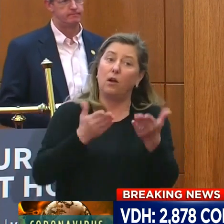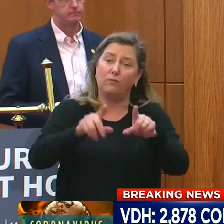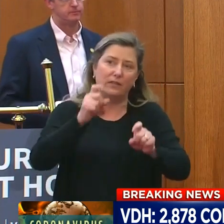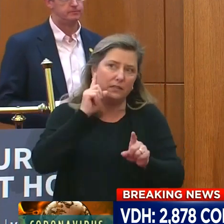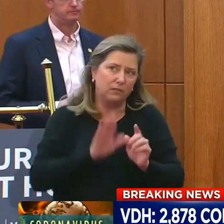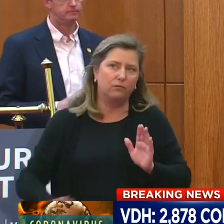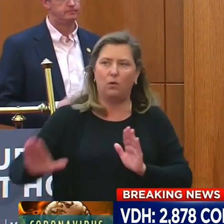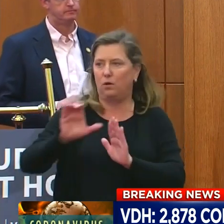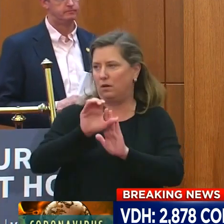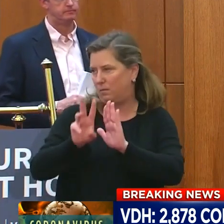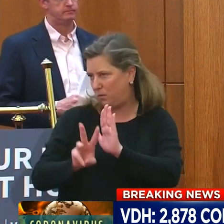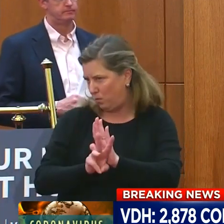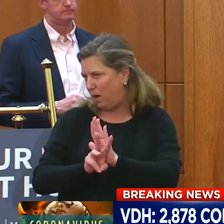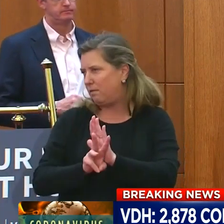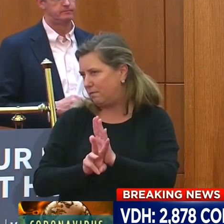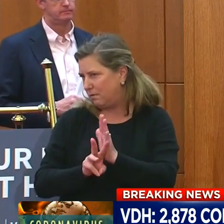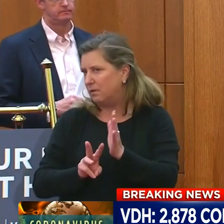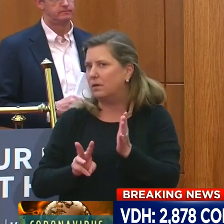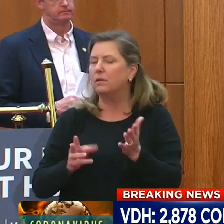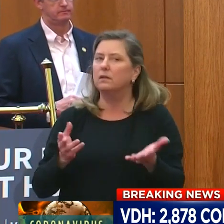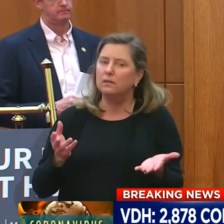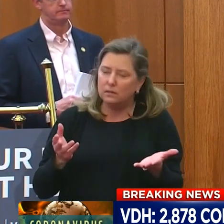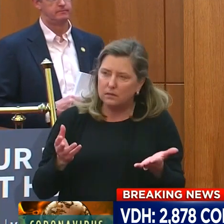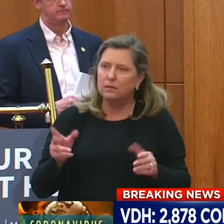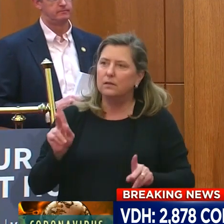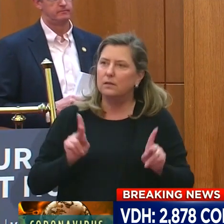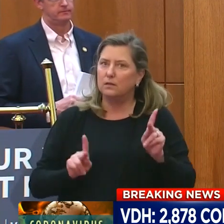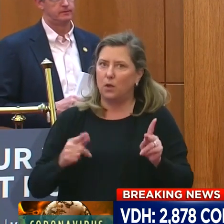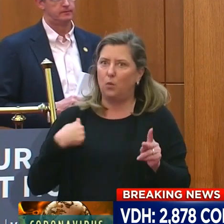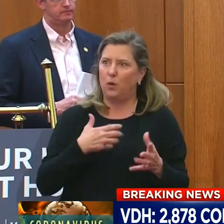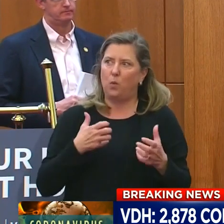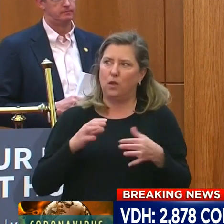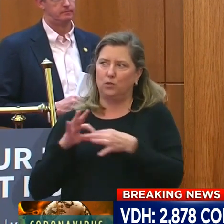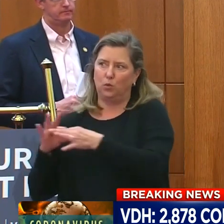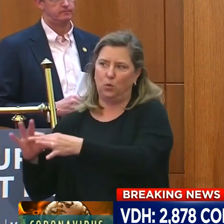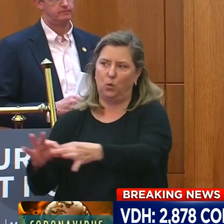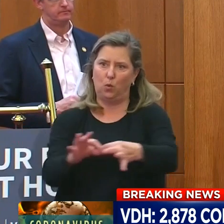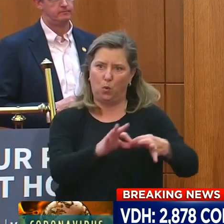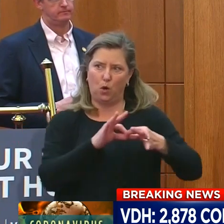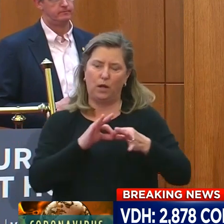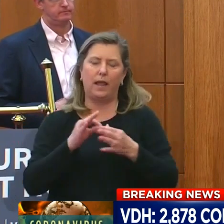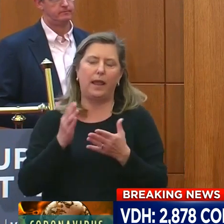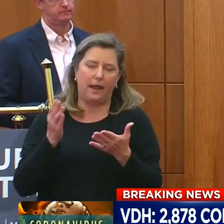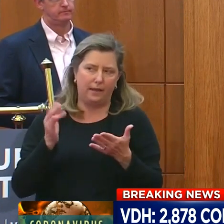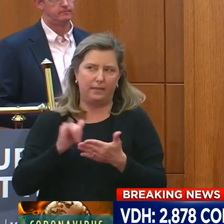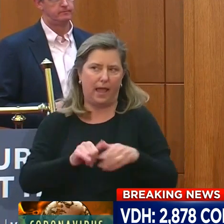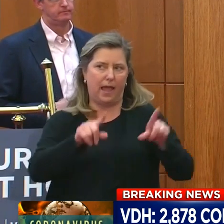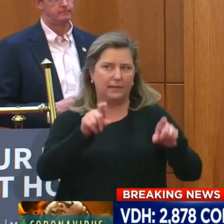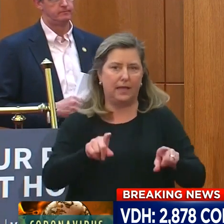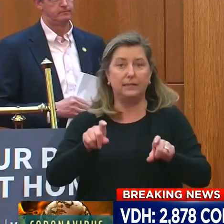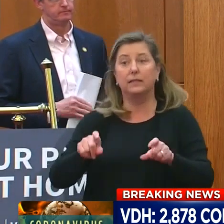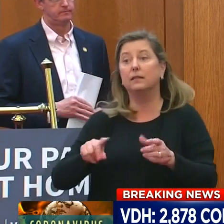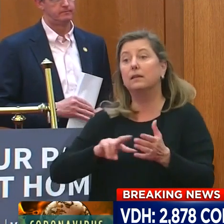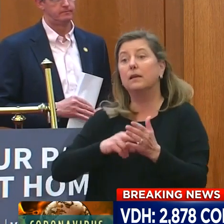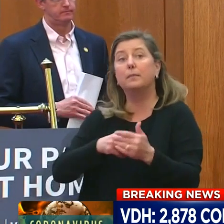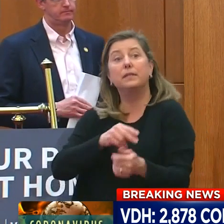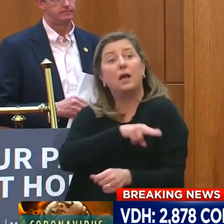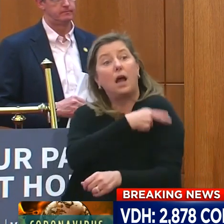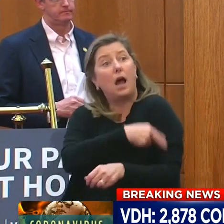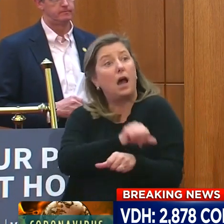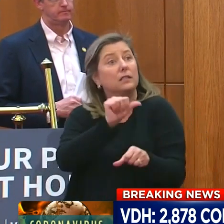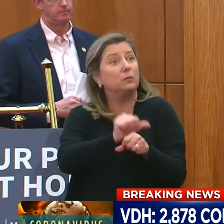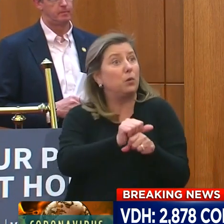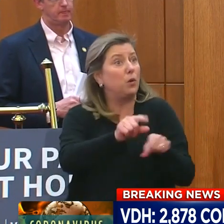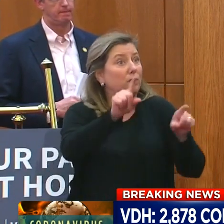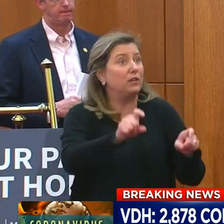the Commonwealth. So there is a desire to coordinate testing and divert some of the hospital work to some